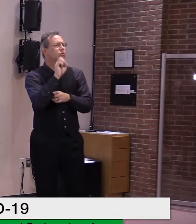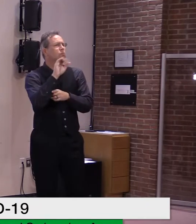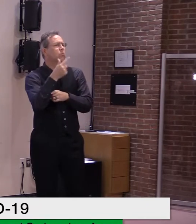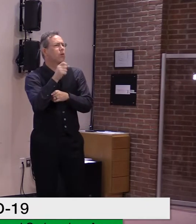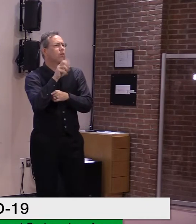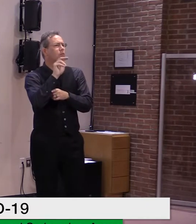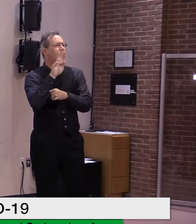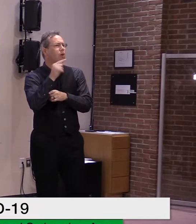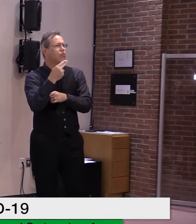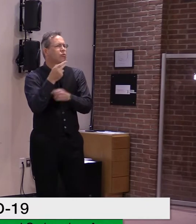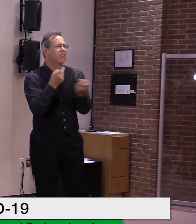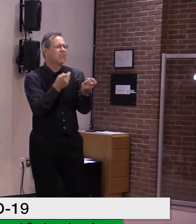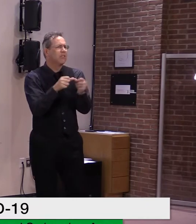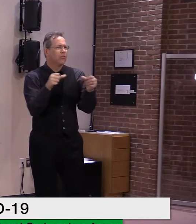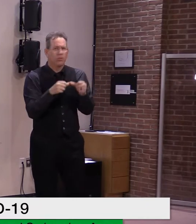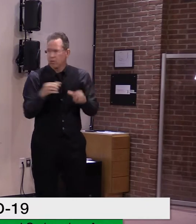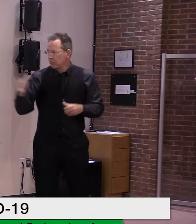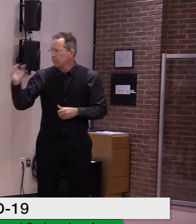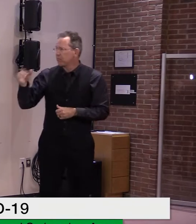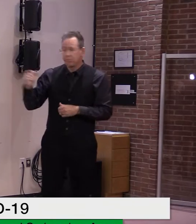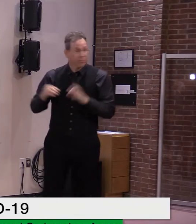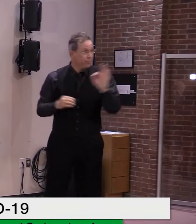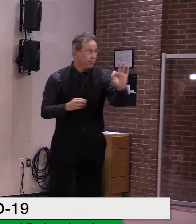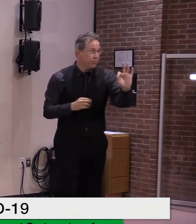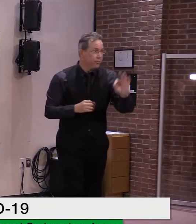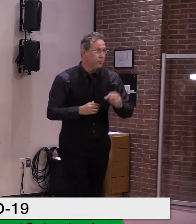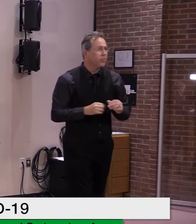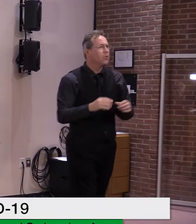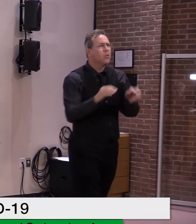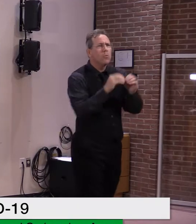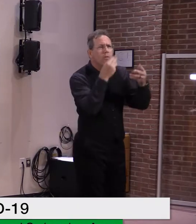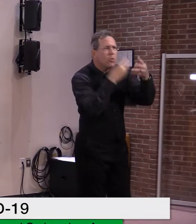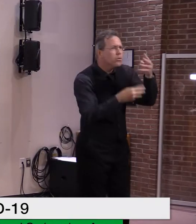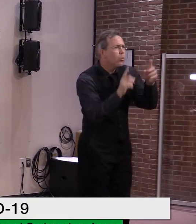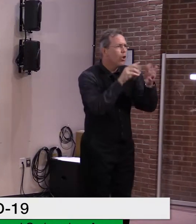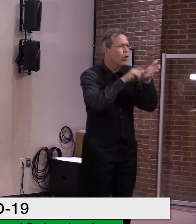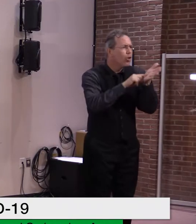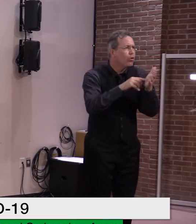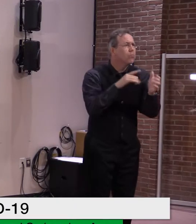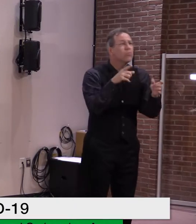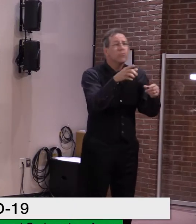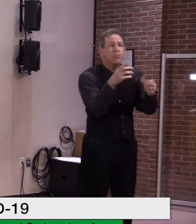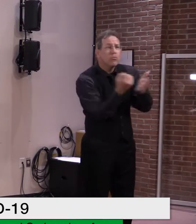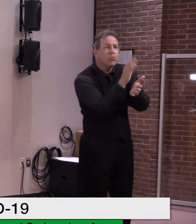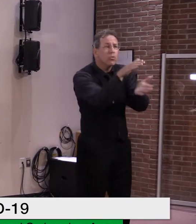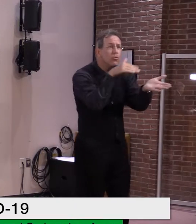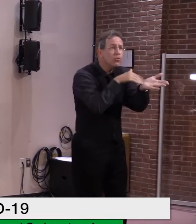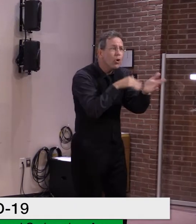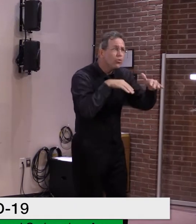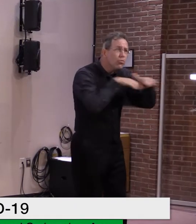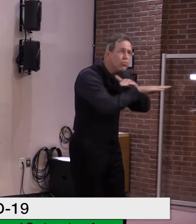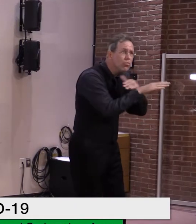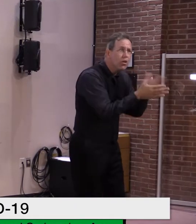at our health partner clinics throughout the state. Please visit the website at